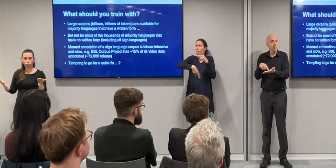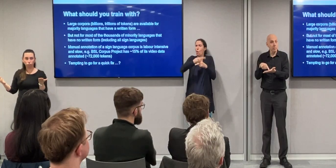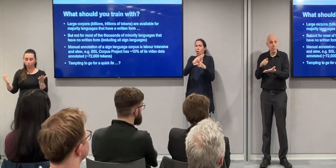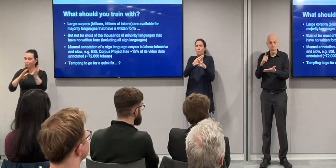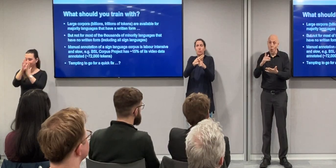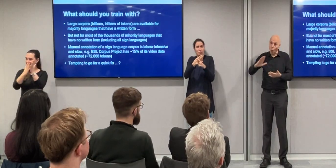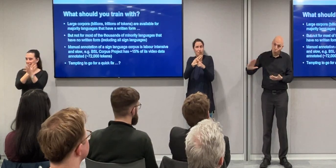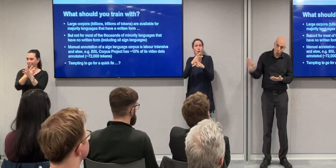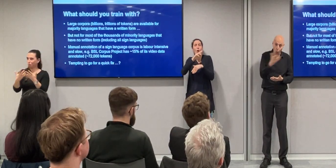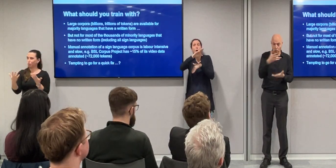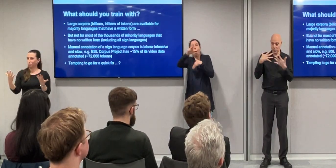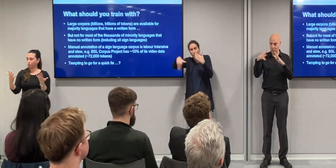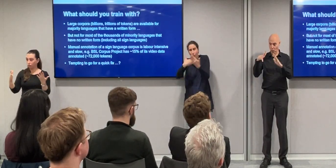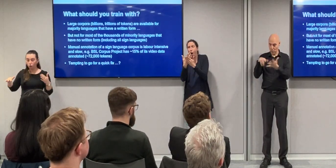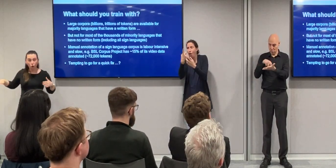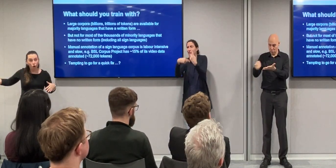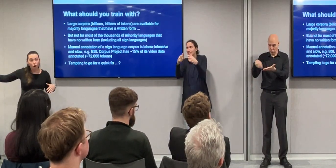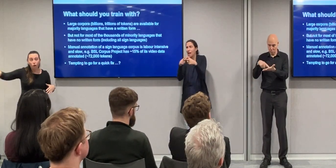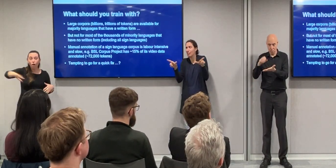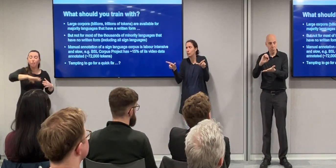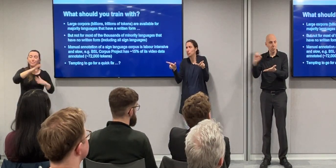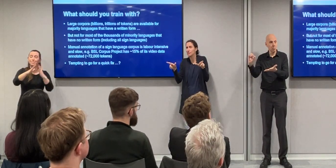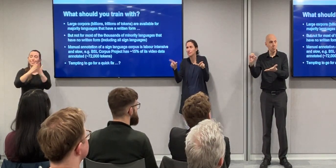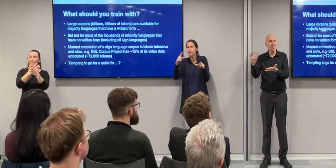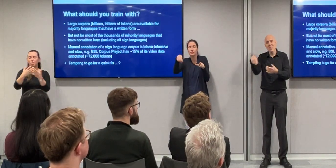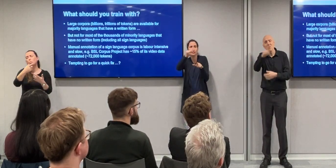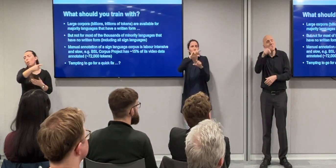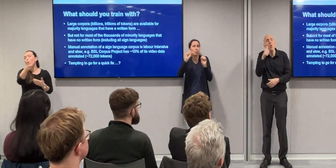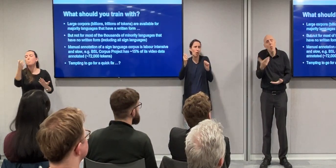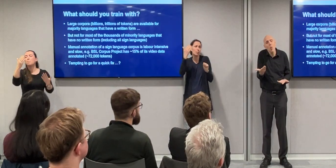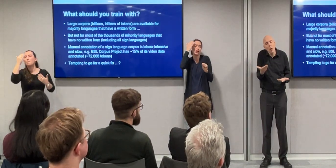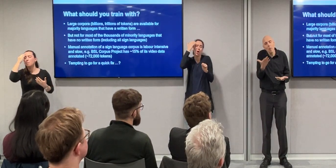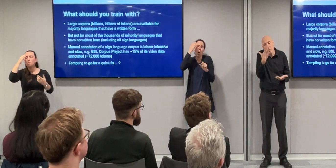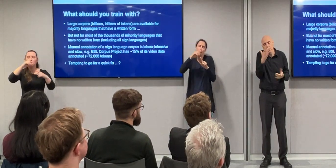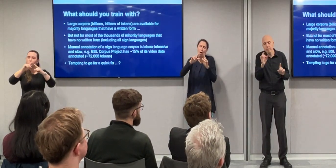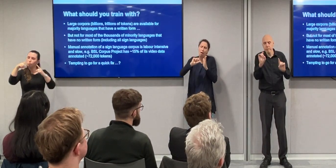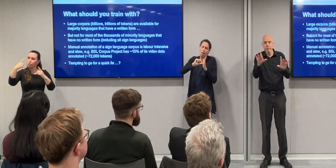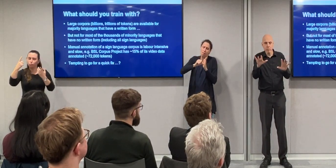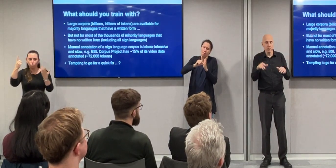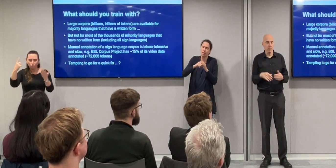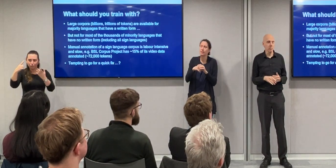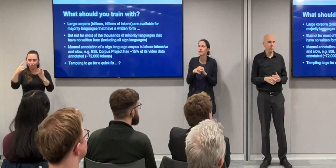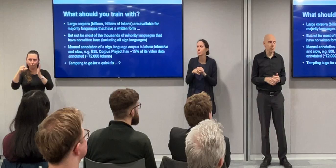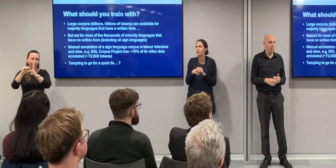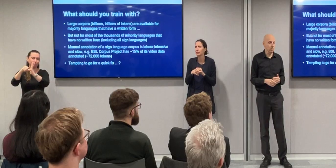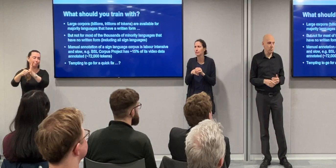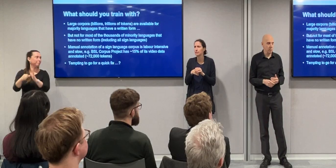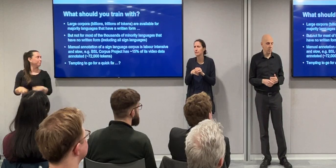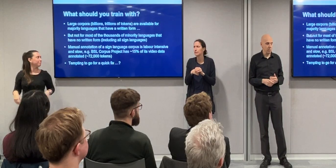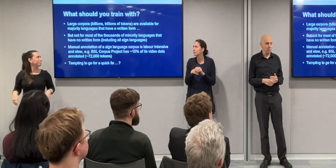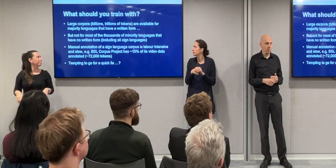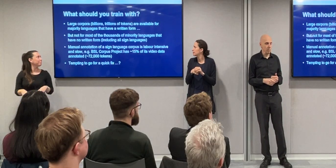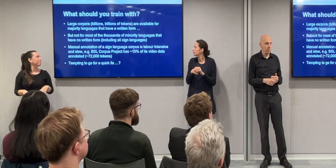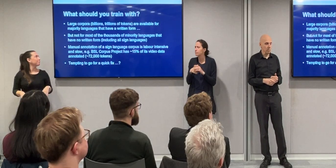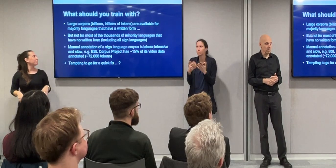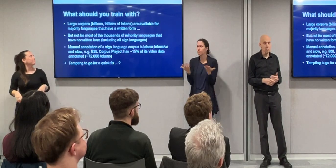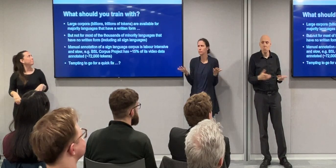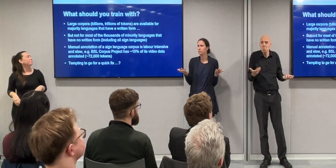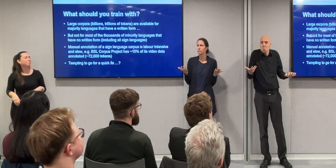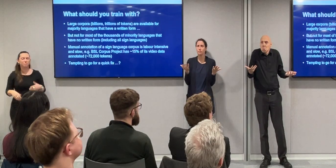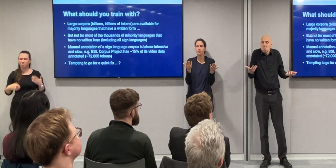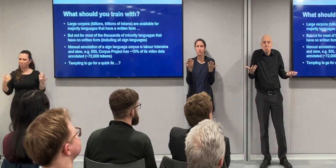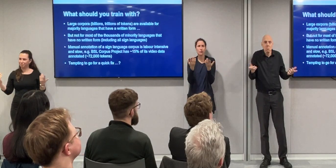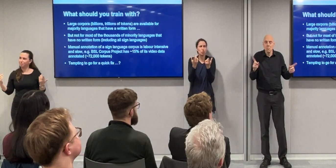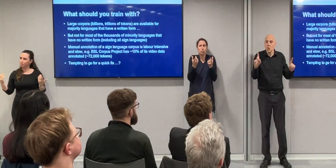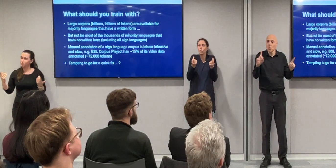all sign languages. So again, most of you probably know this, but just to reinforce it. So what do you do?